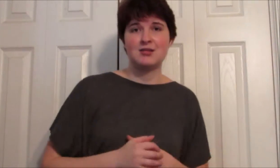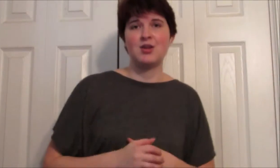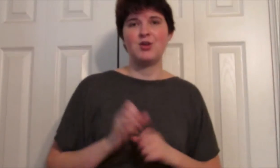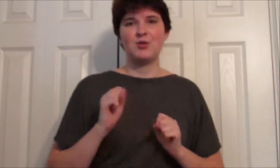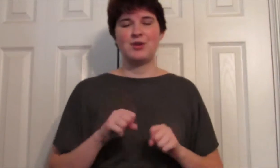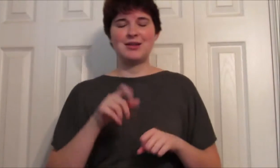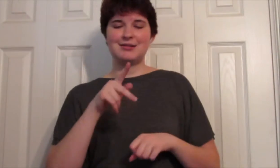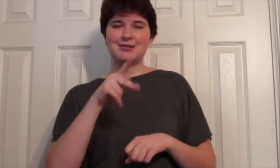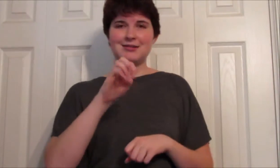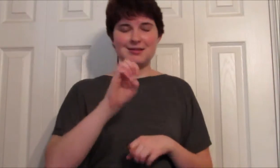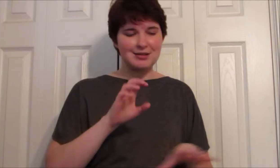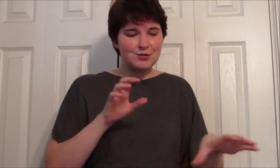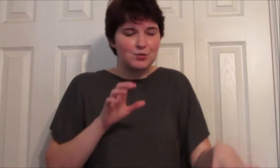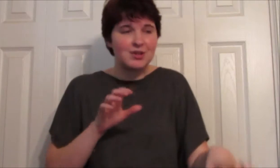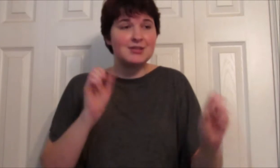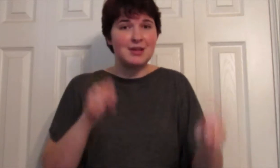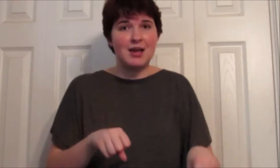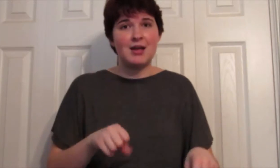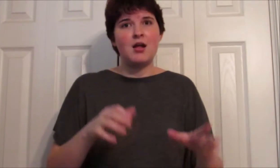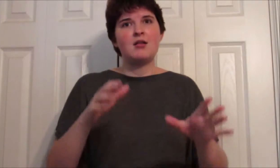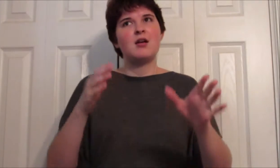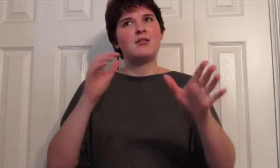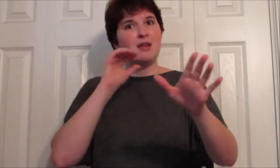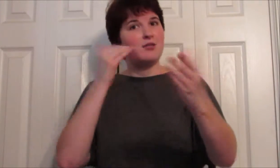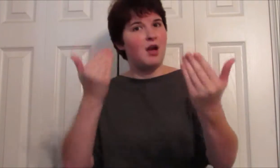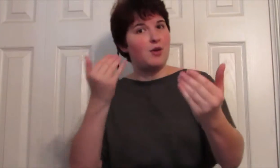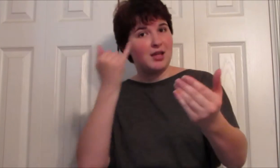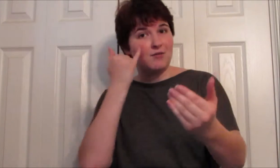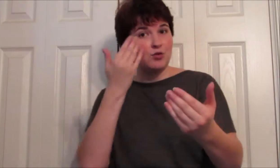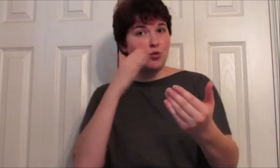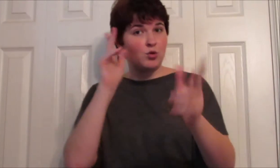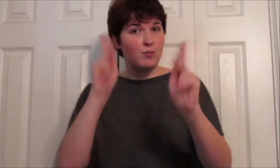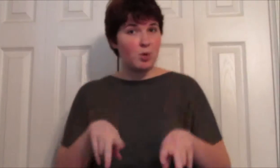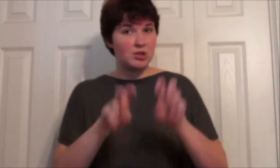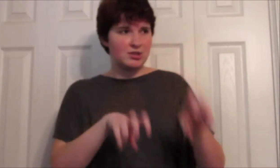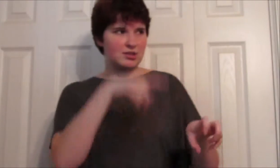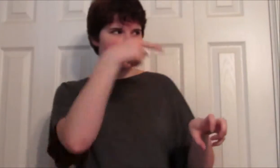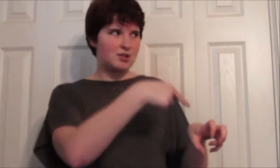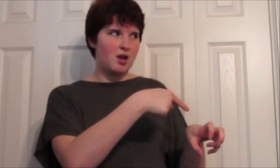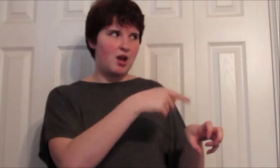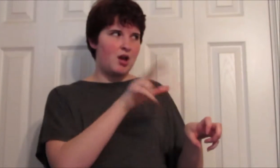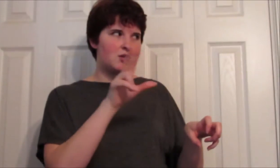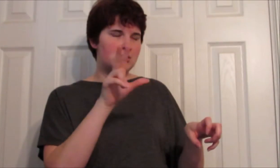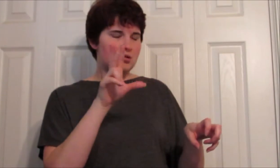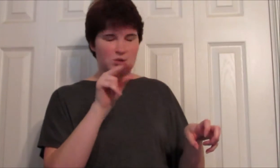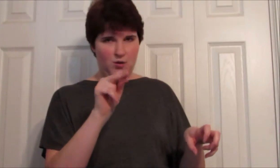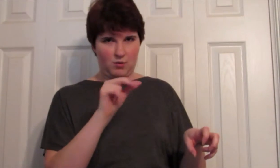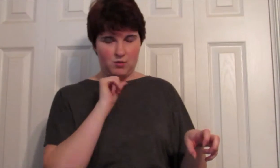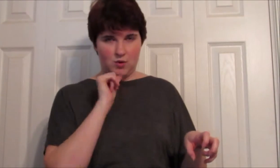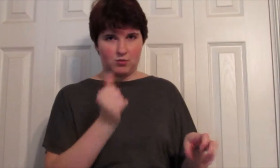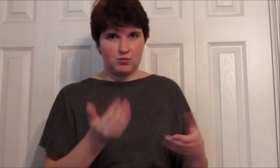knee a little squeeze. You know, you could do that now. Now, if it's a stranger sitting next to you, I mean, that might not be the best